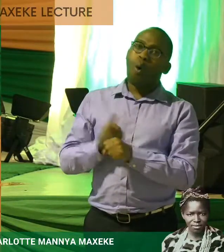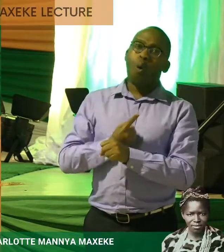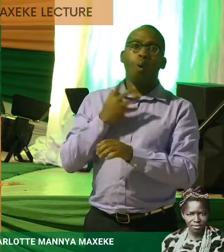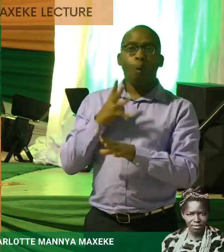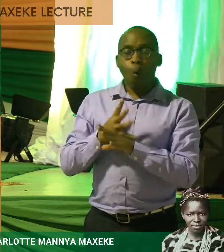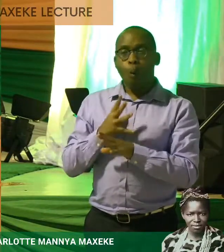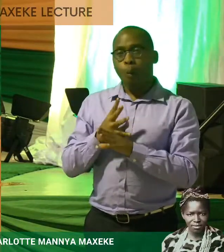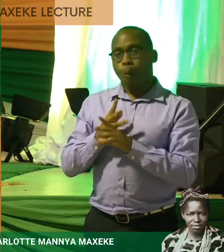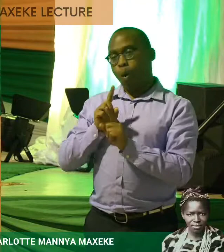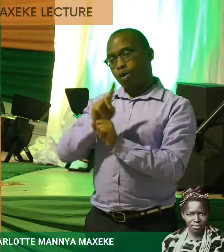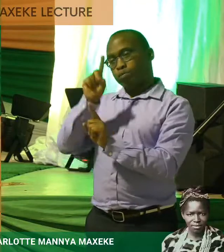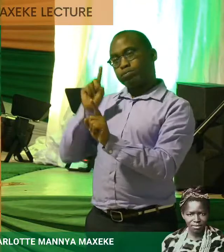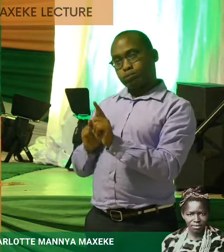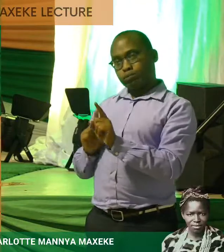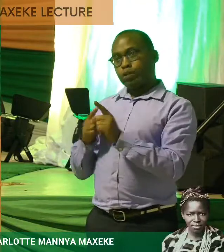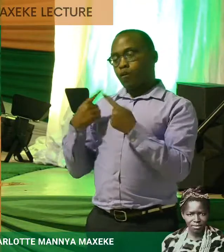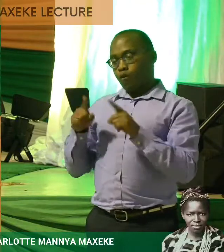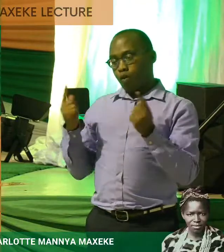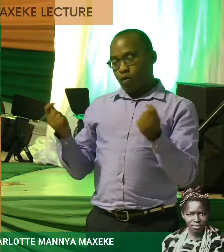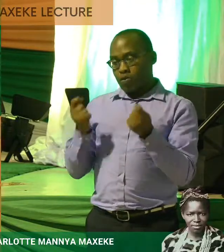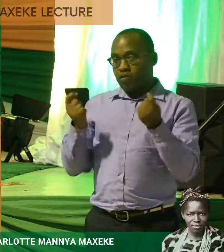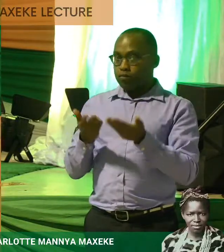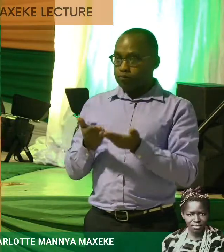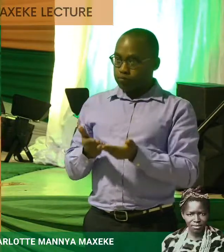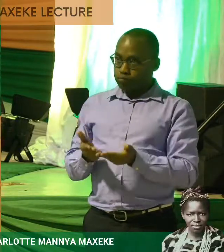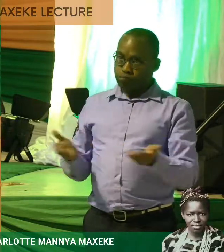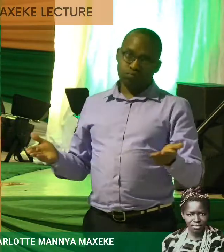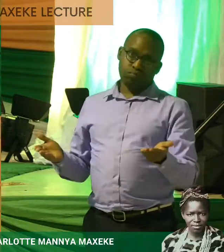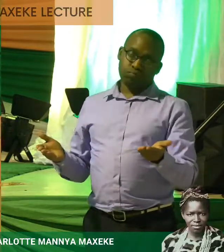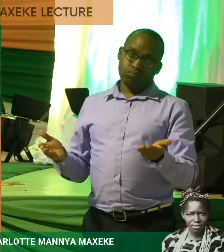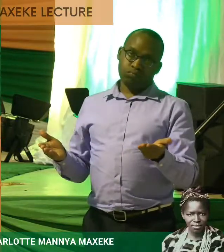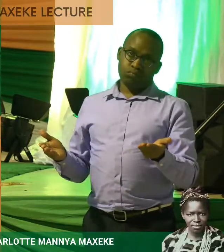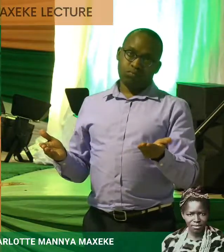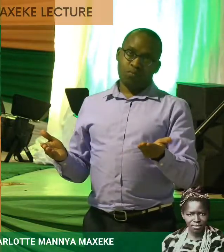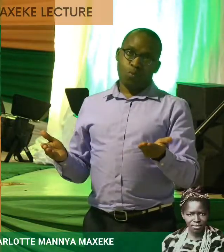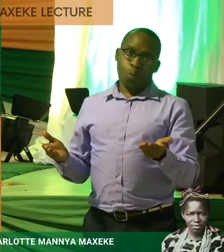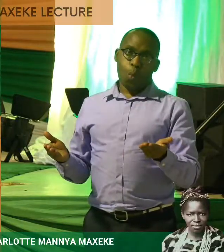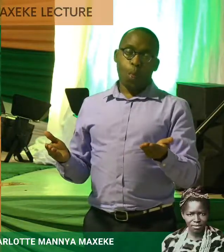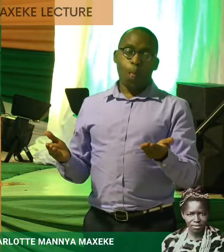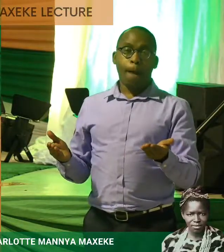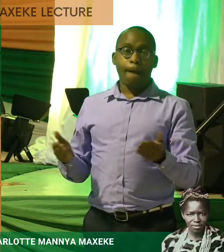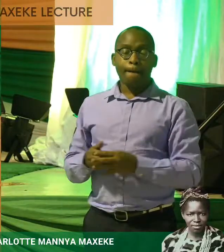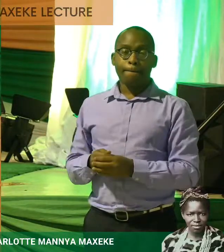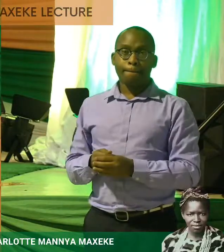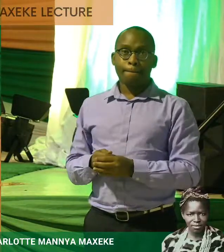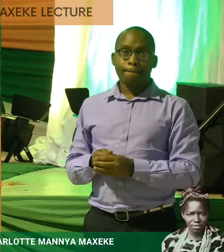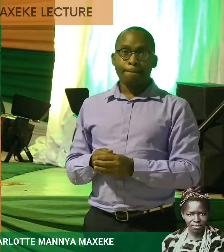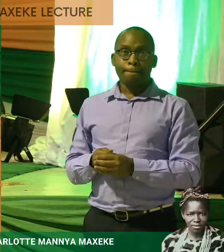scenes ukulungiselela le micimbi iqhubekayo